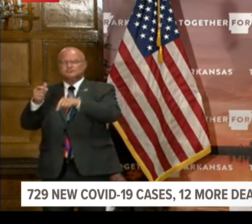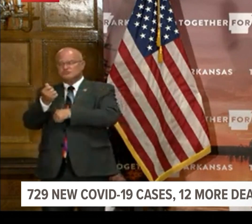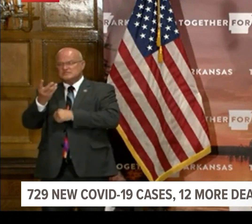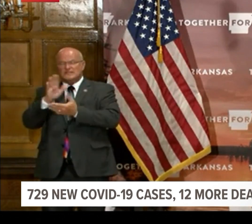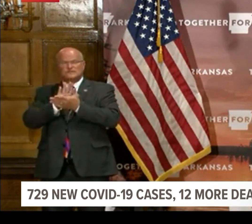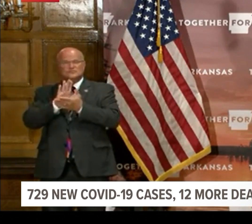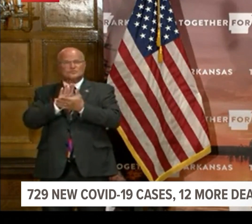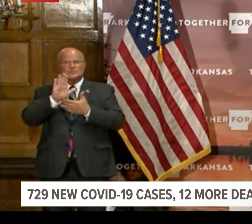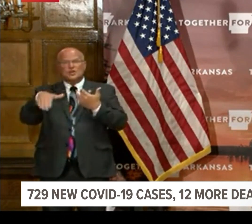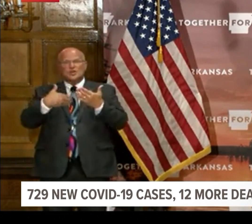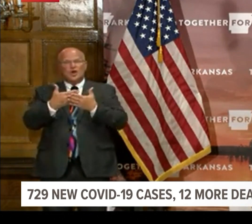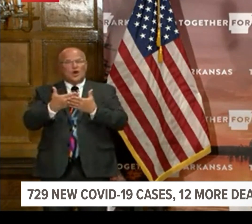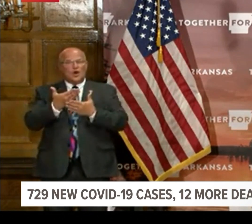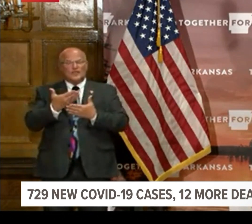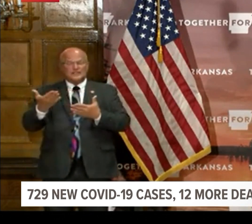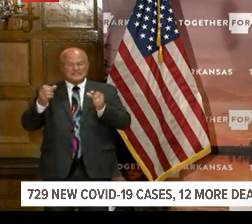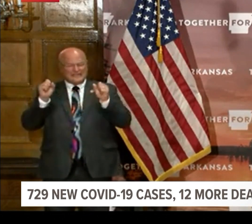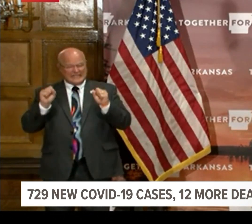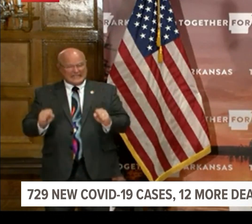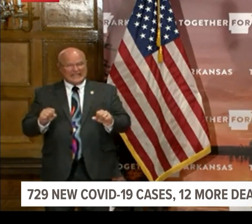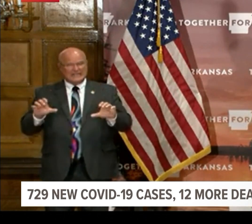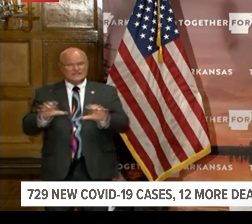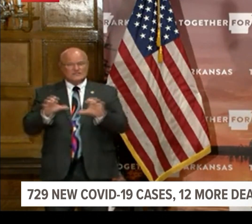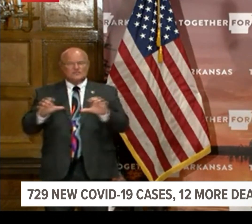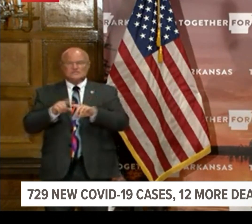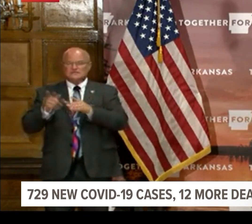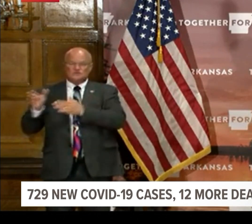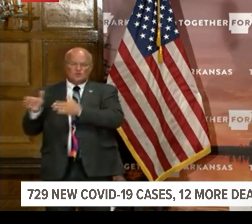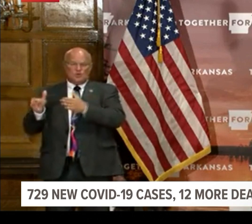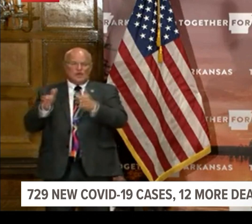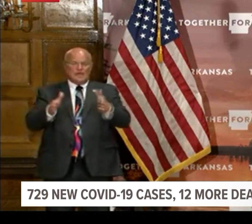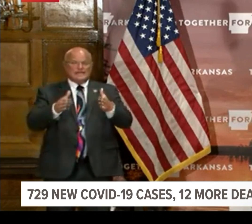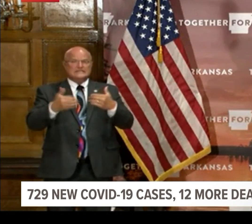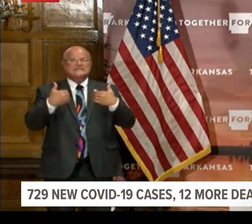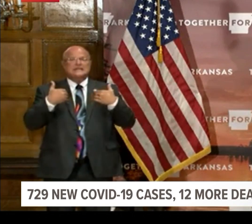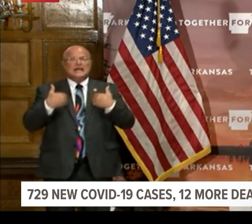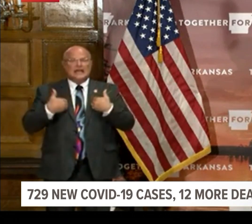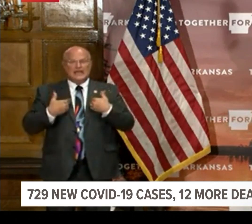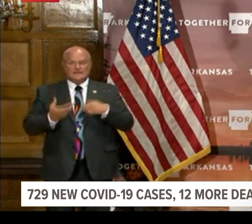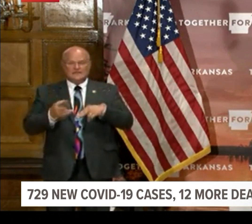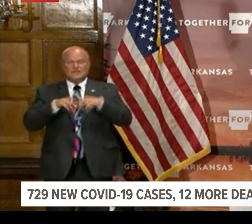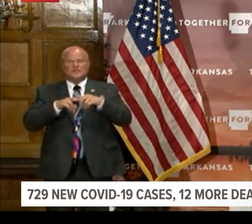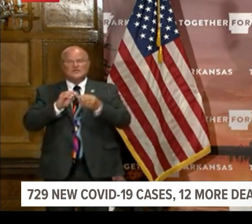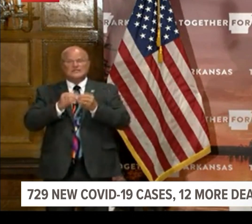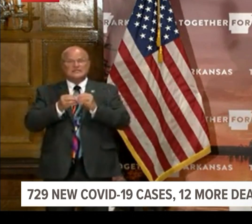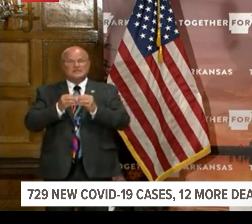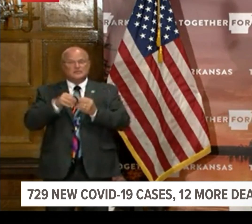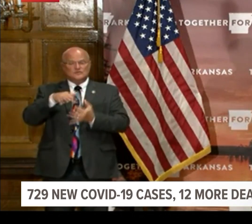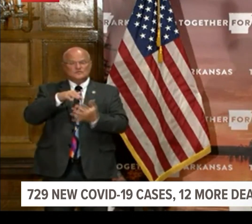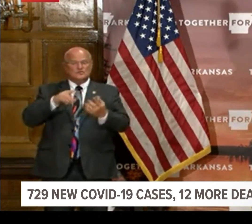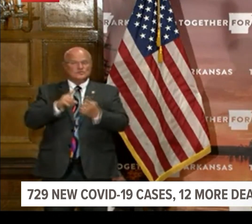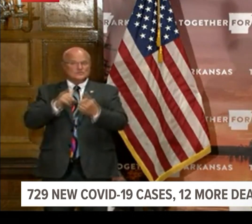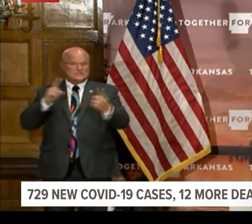making all of the steps that they can. They're doing different ways in which to have increased number of